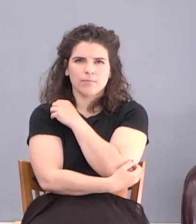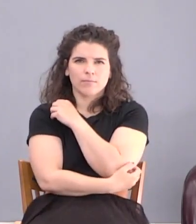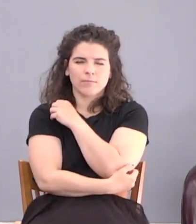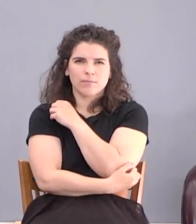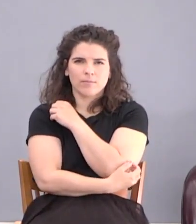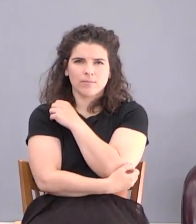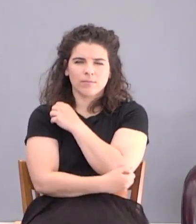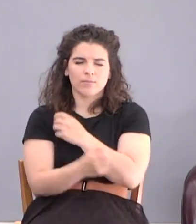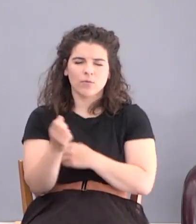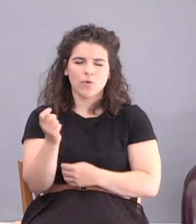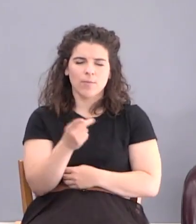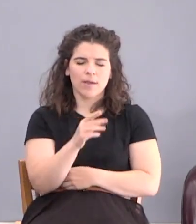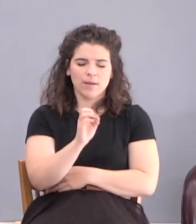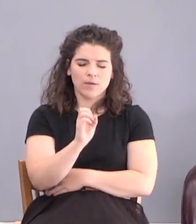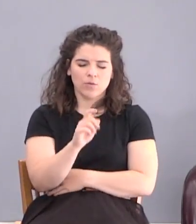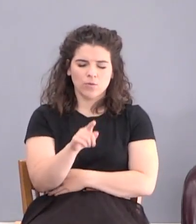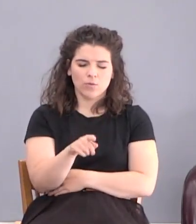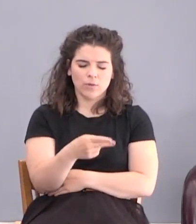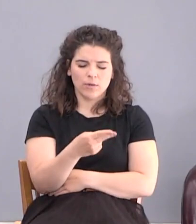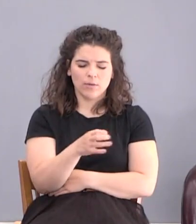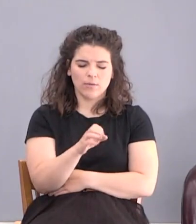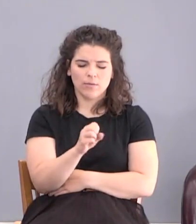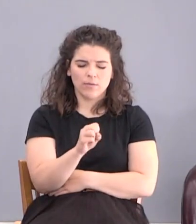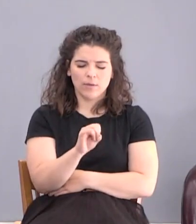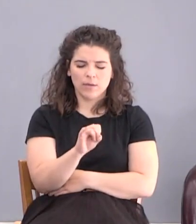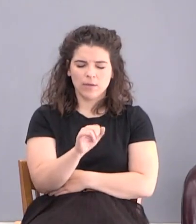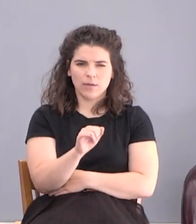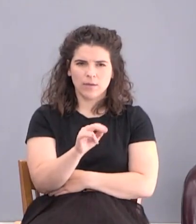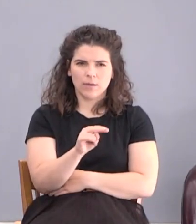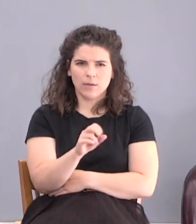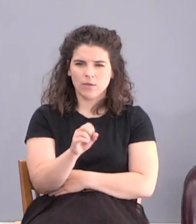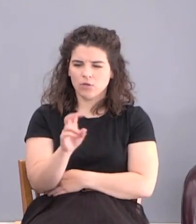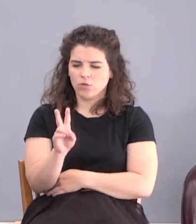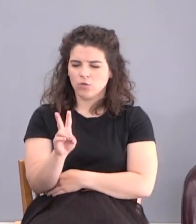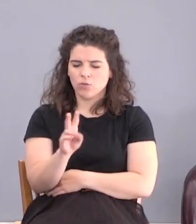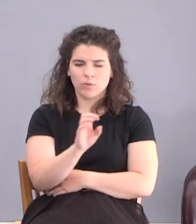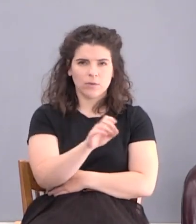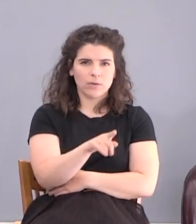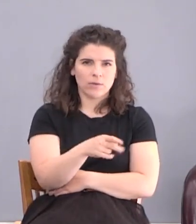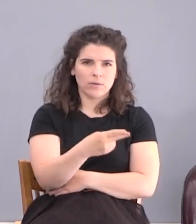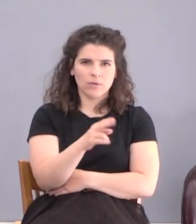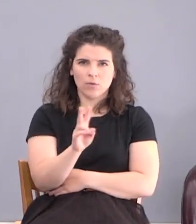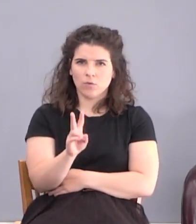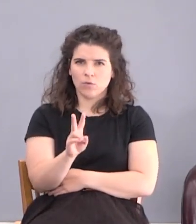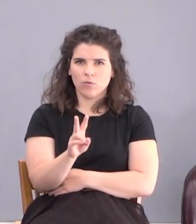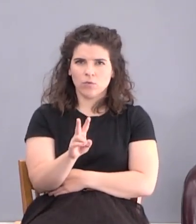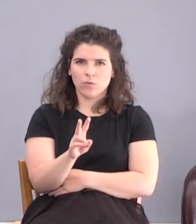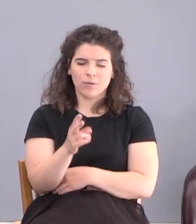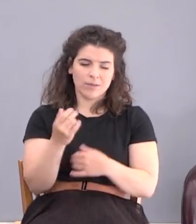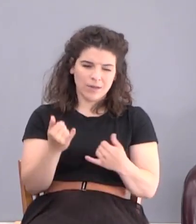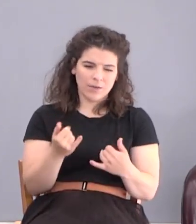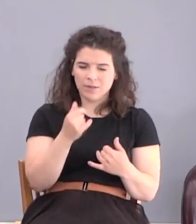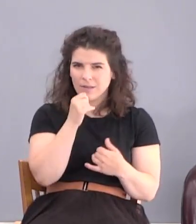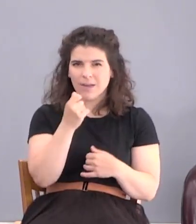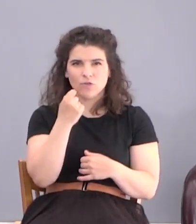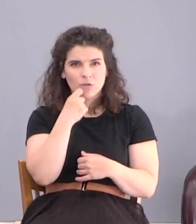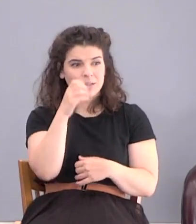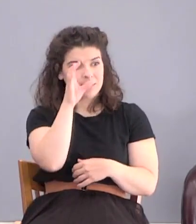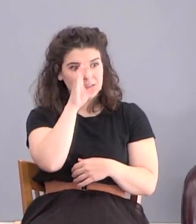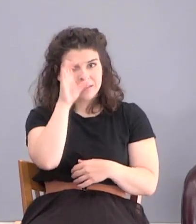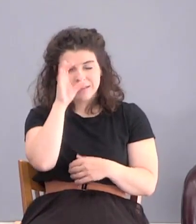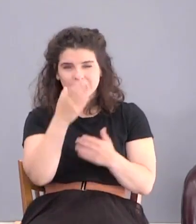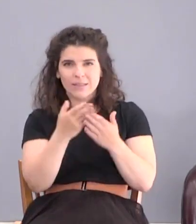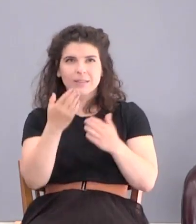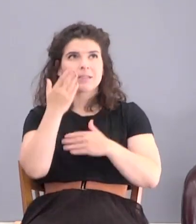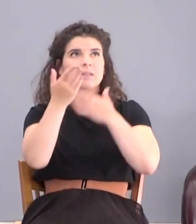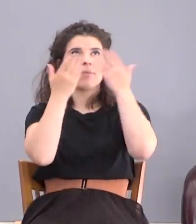So turn back to Ephesians chapter 2. And what he's going to do now is he's going to not just say, seek those things which are